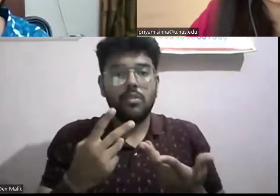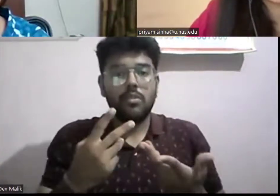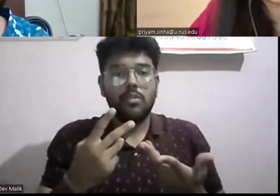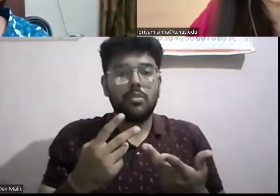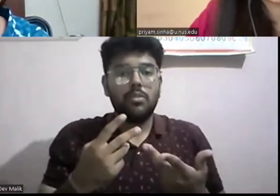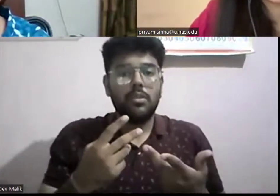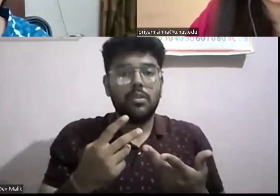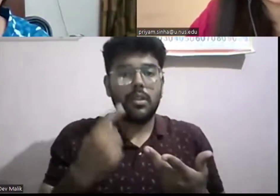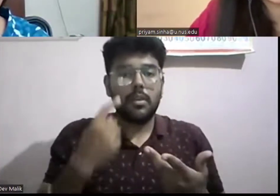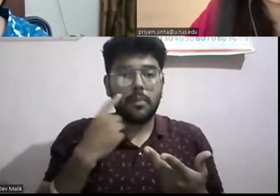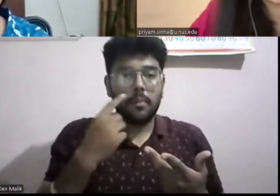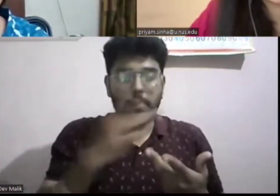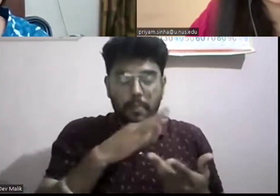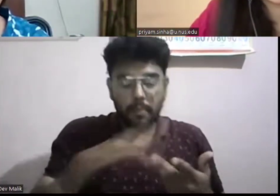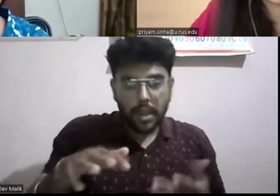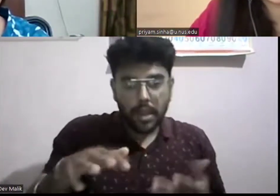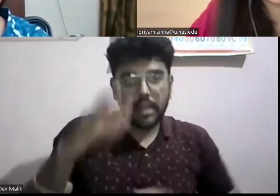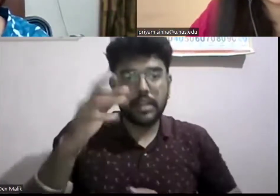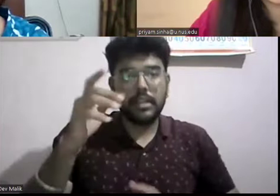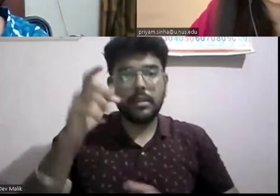characters are